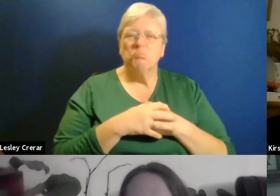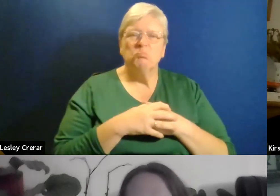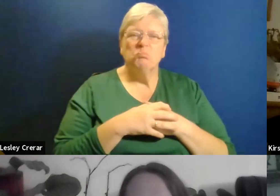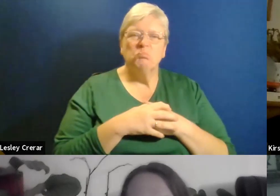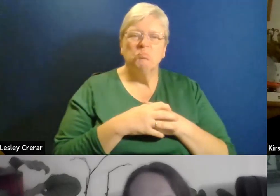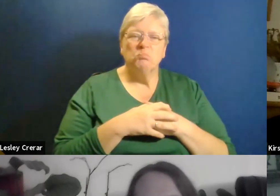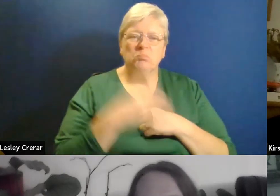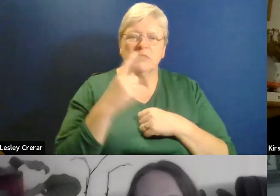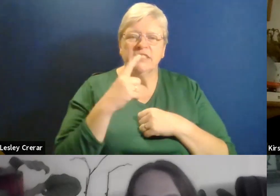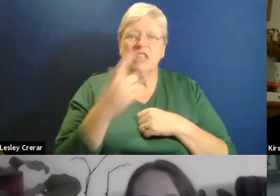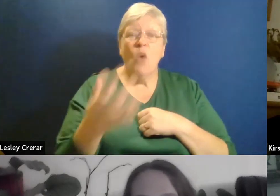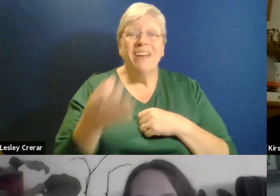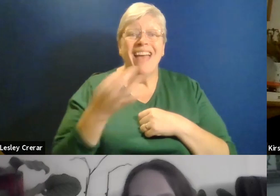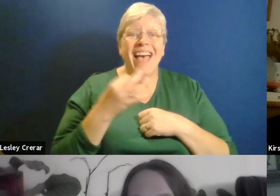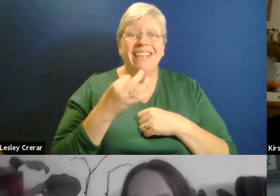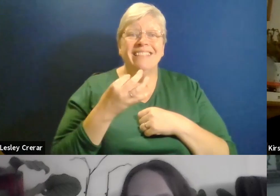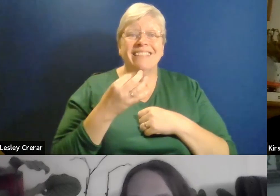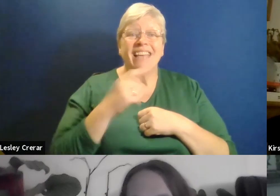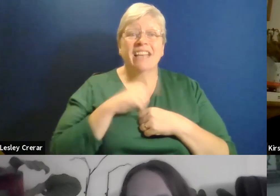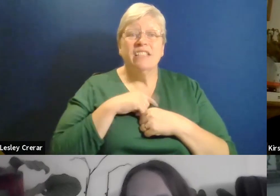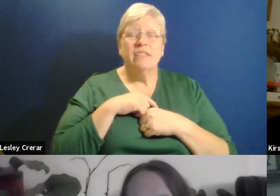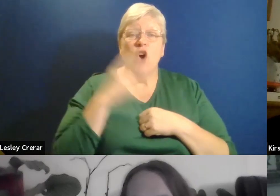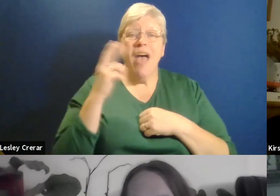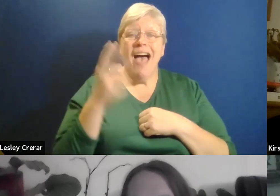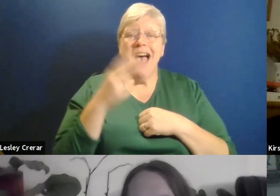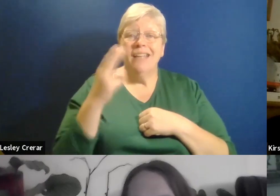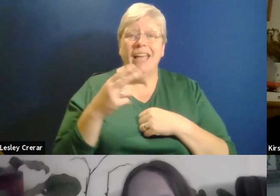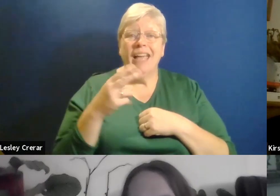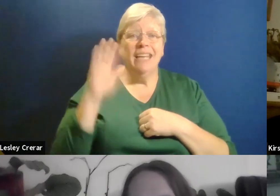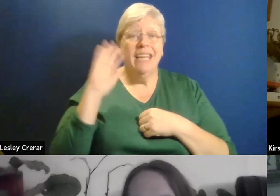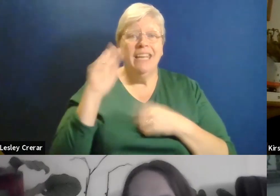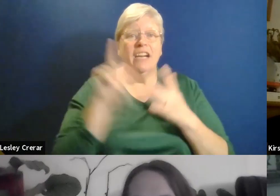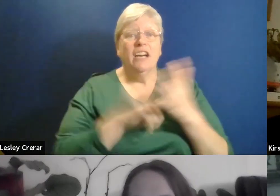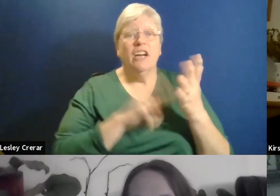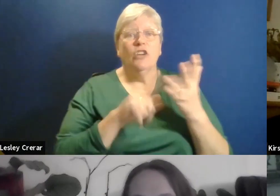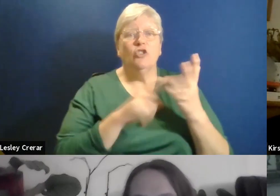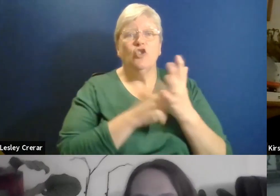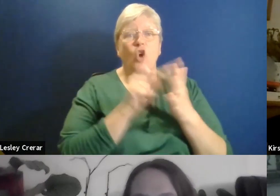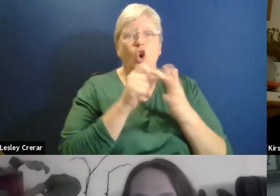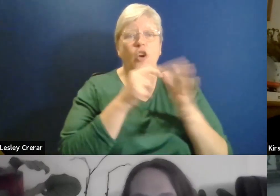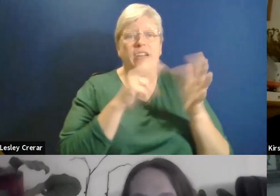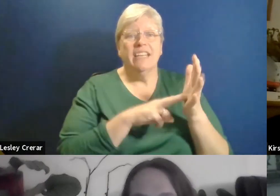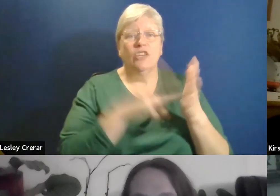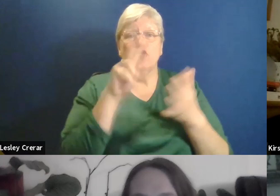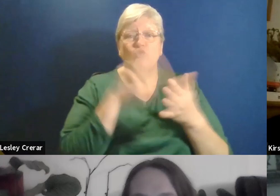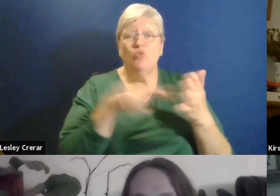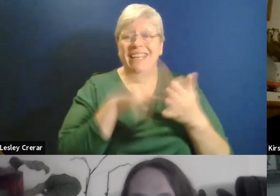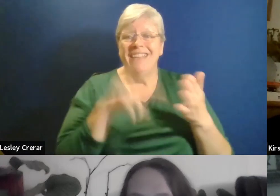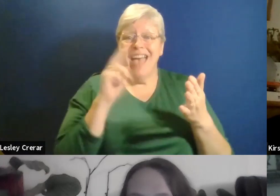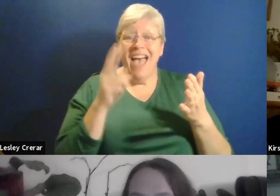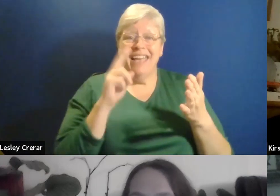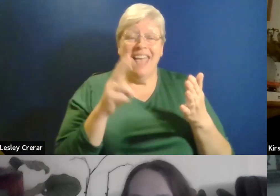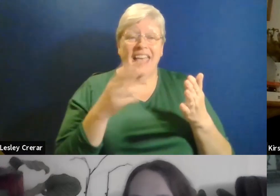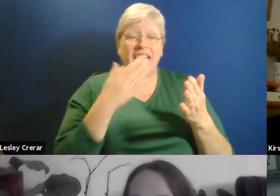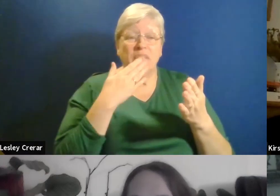Someone has actually asked for an encore. They would like to hear Jordan Stead read again. Jordan, if you are up